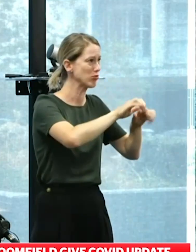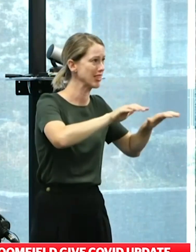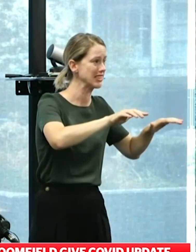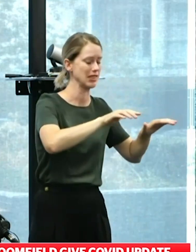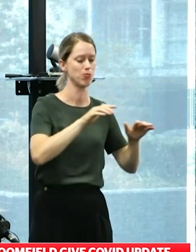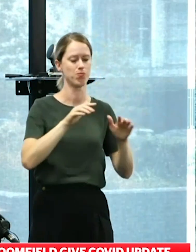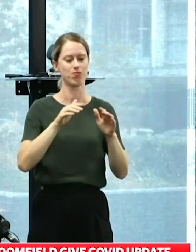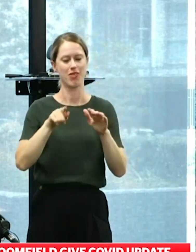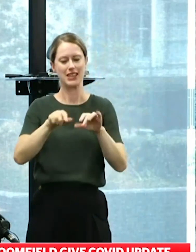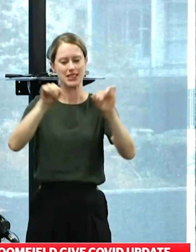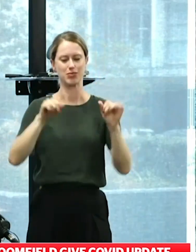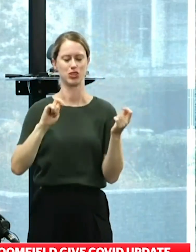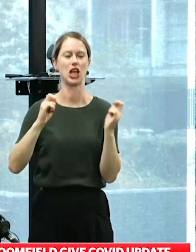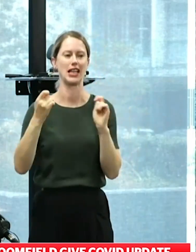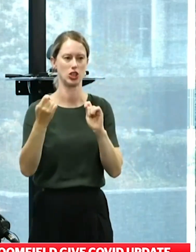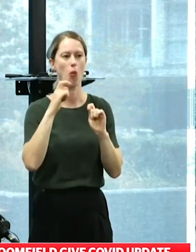are and in a way that continues to look after our whole population. system M segment across